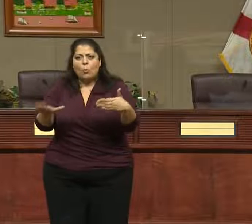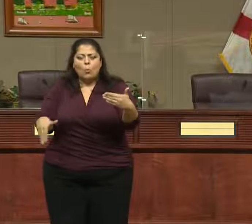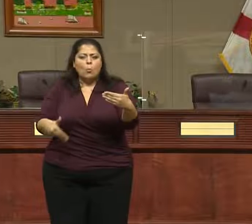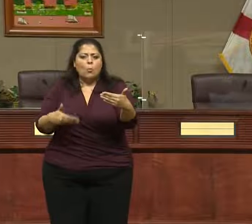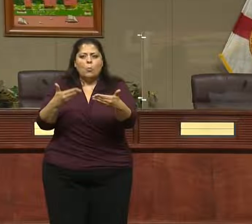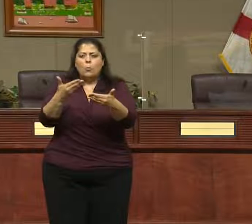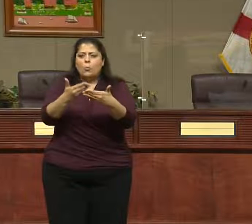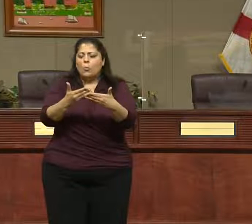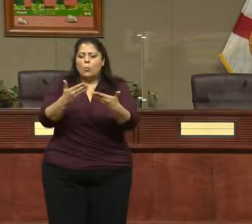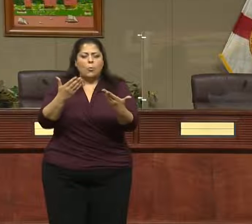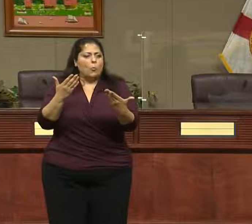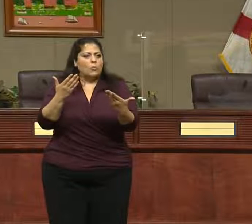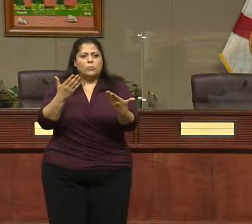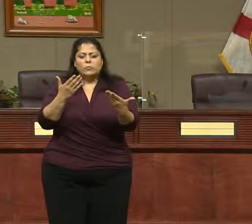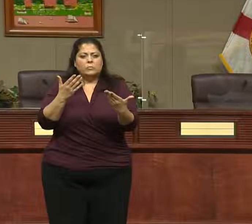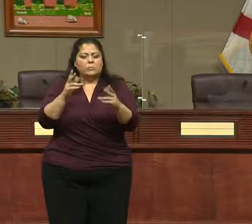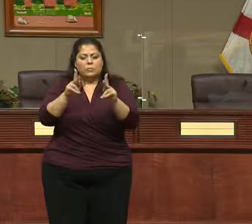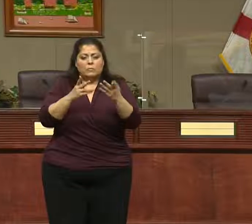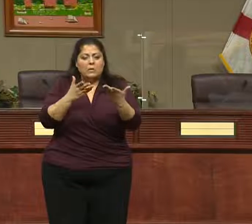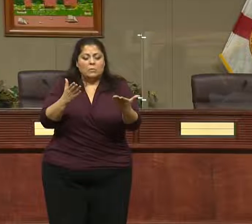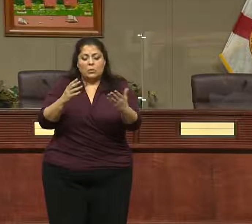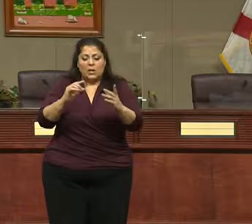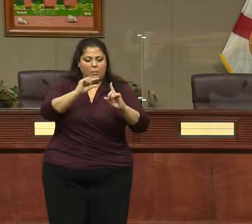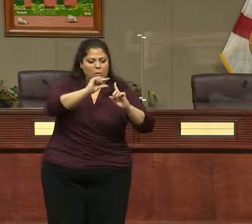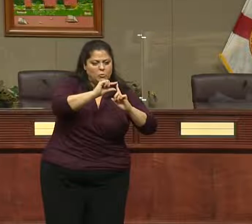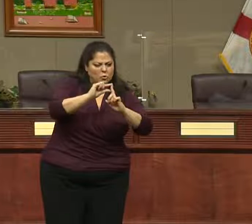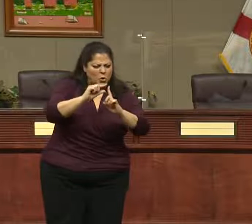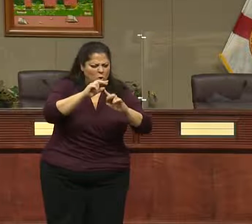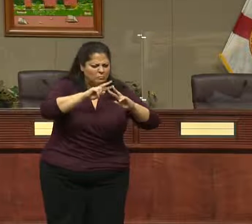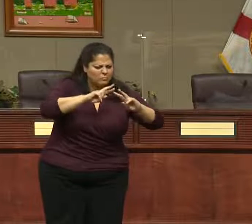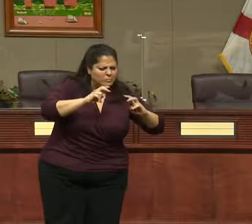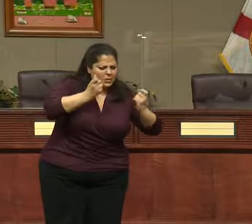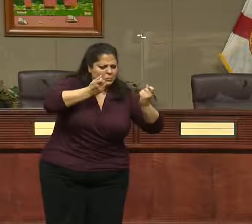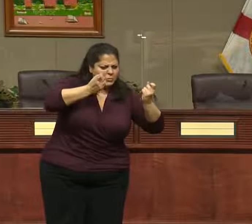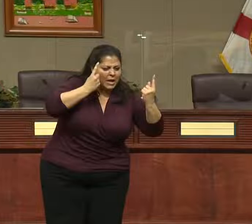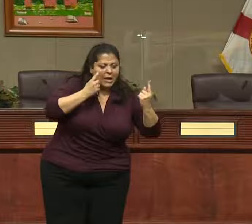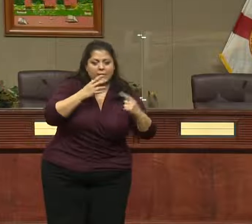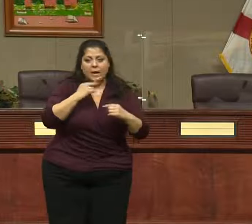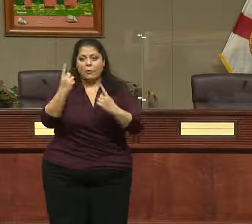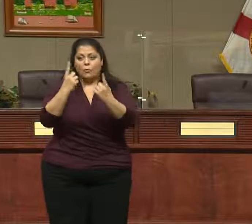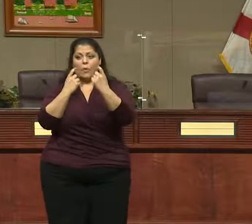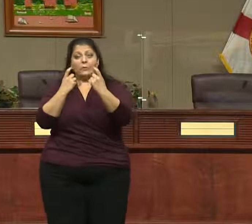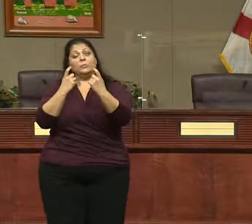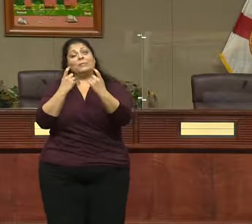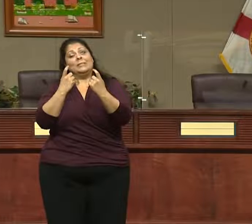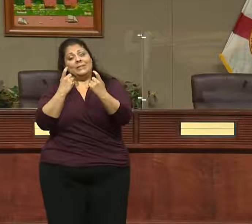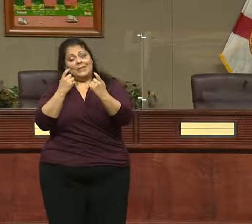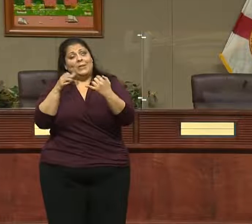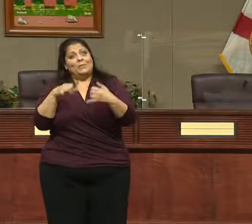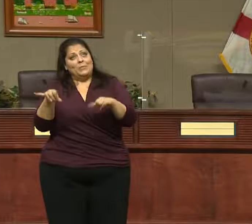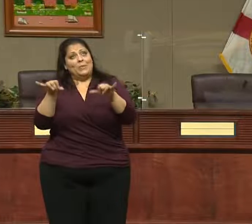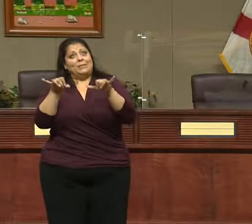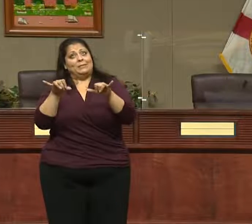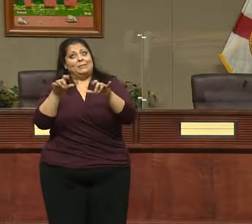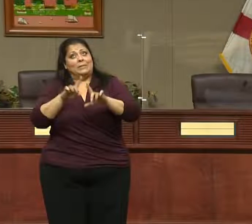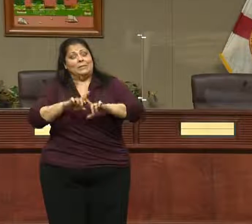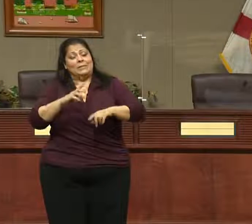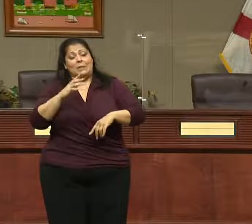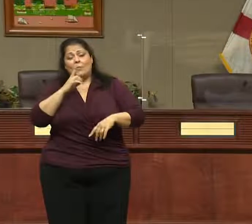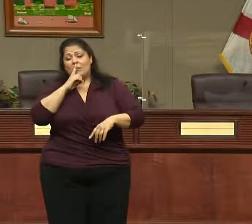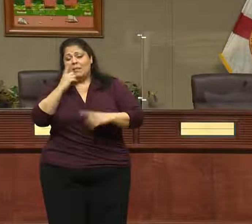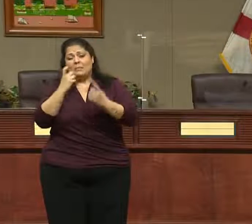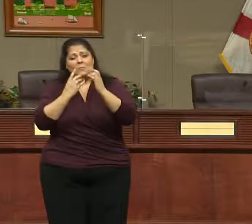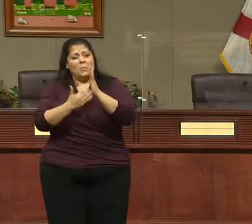terms and what it means and the many repeated questions. But you guys are great. You're doing a great job.